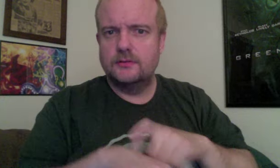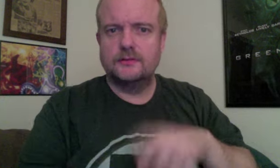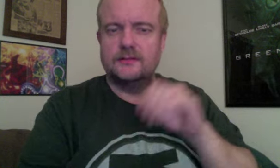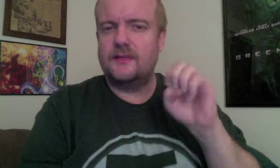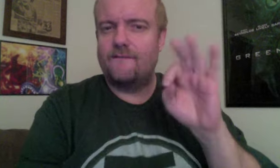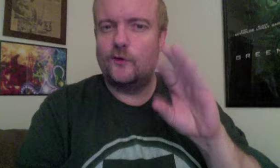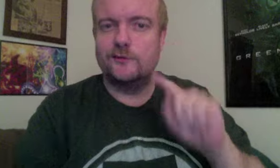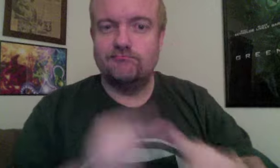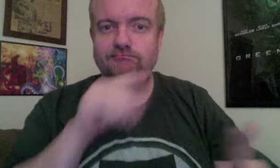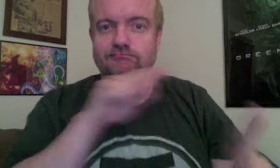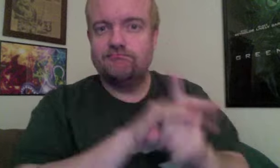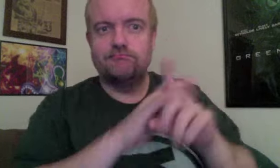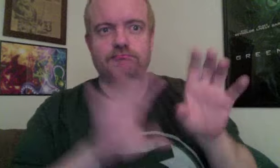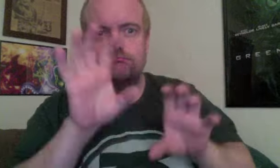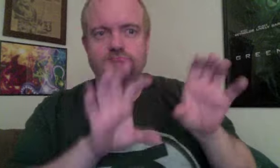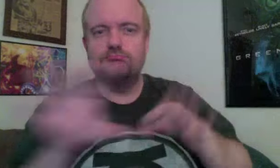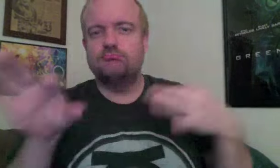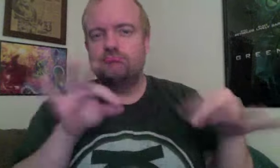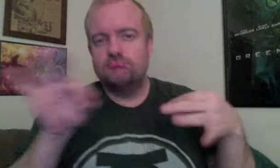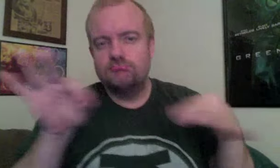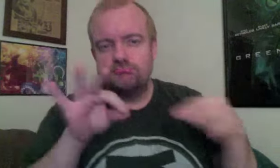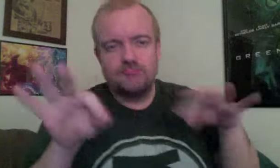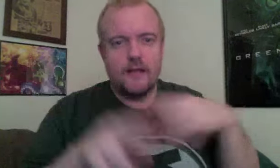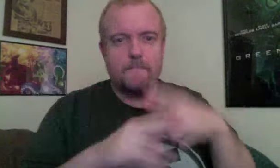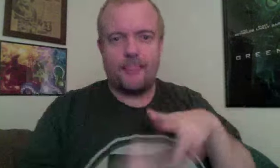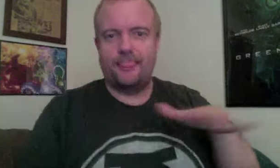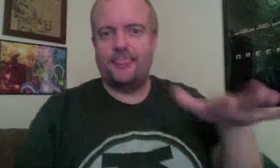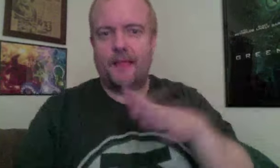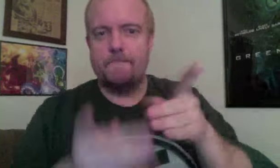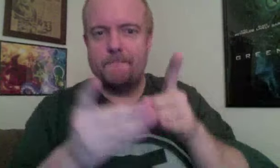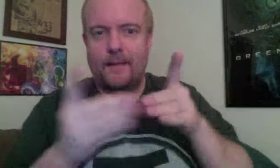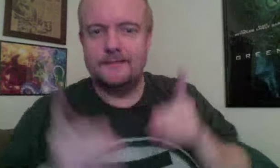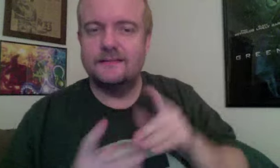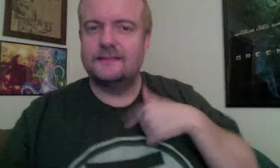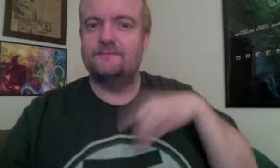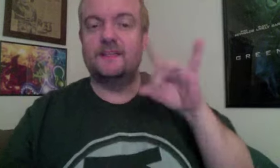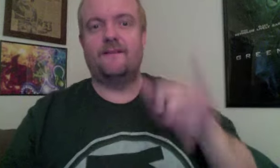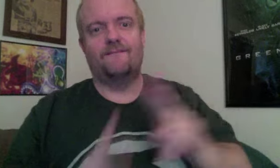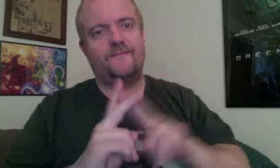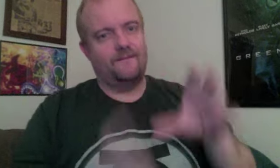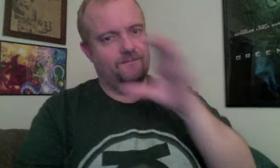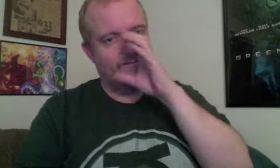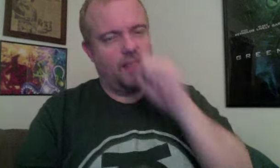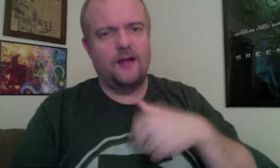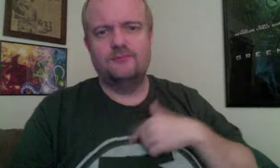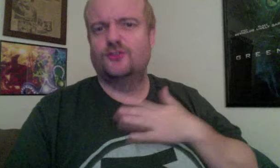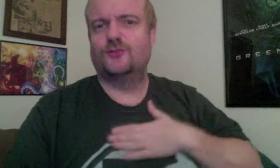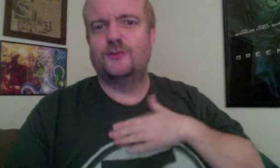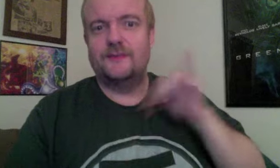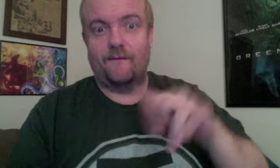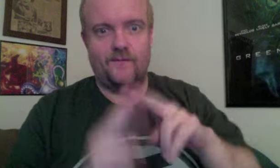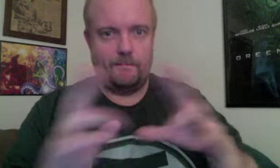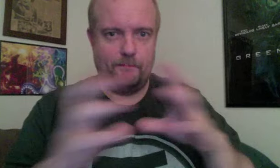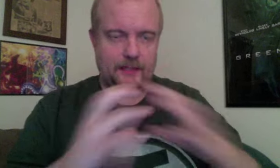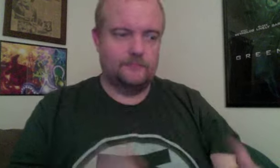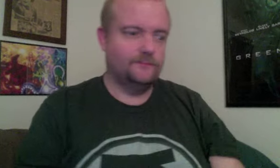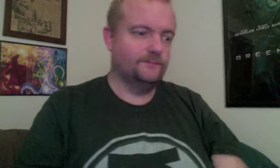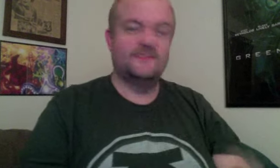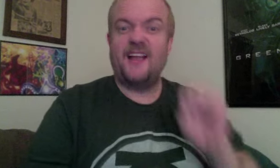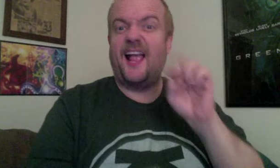as neighboring Afghanistan. Remember, when you order, you'll get both the gold and the silver commemorative coins, two acrylic